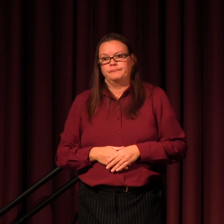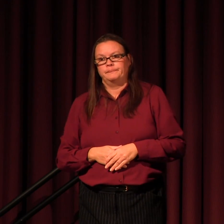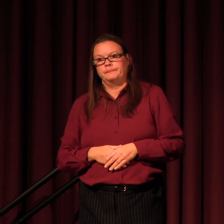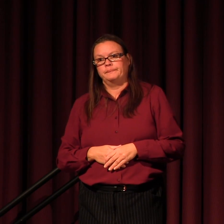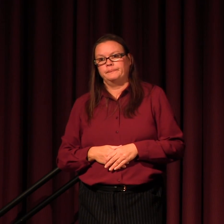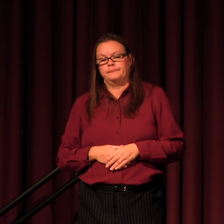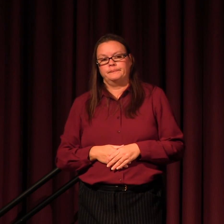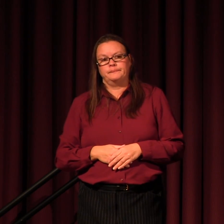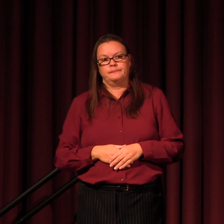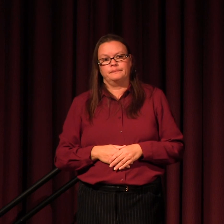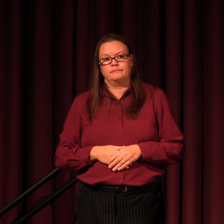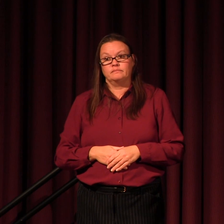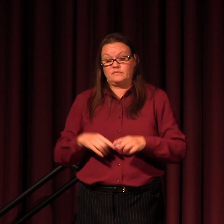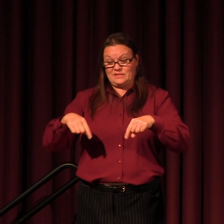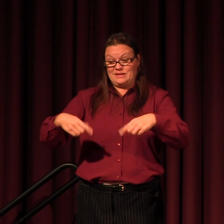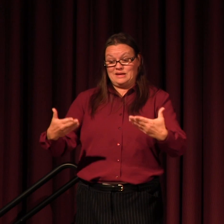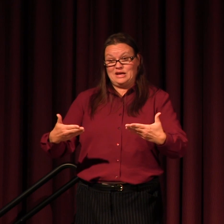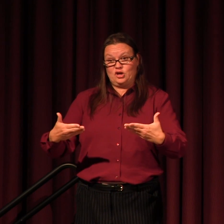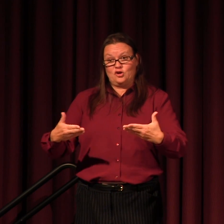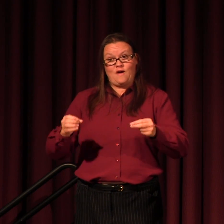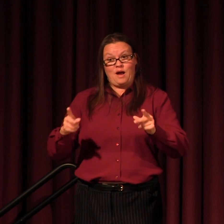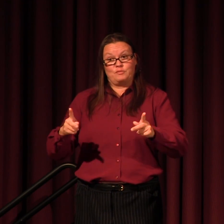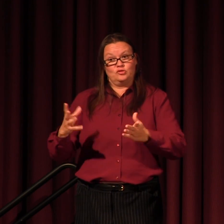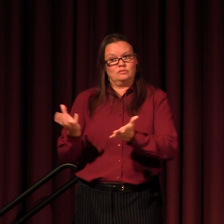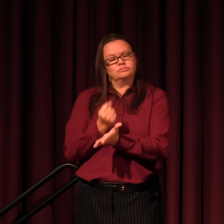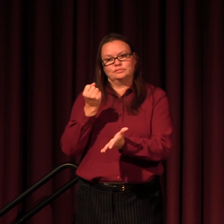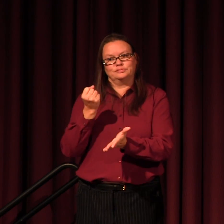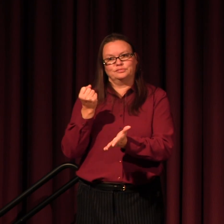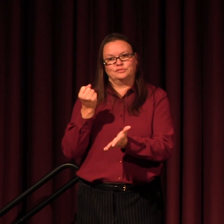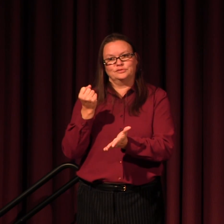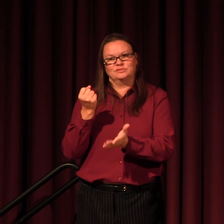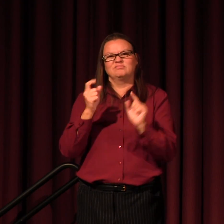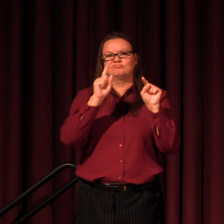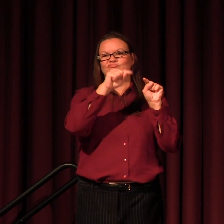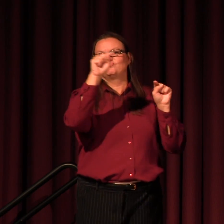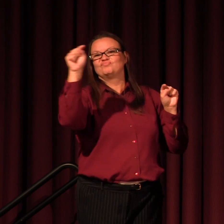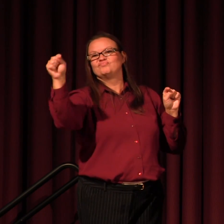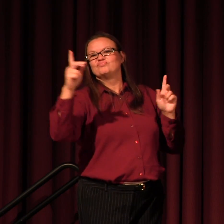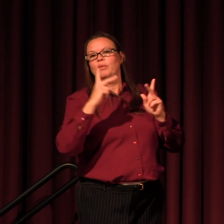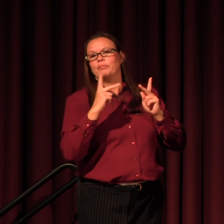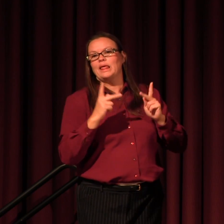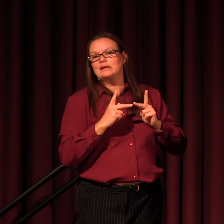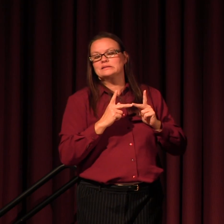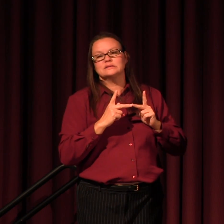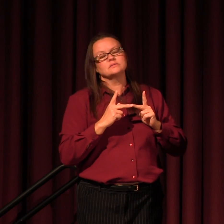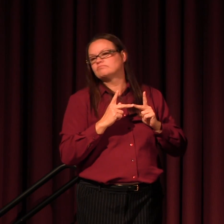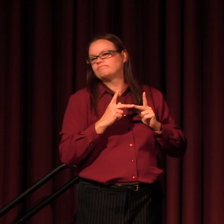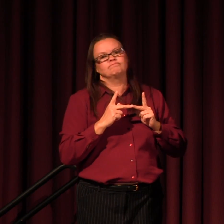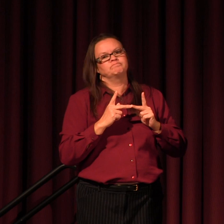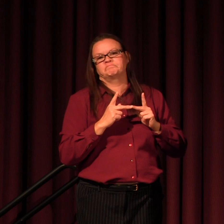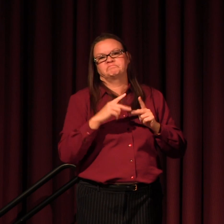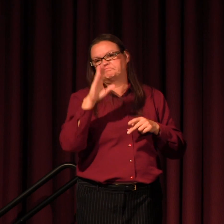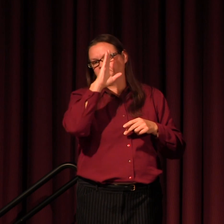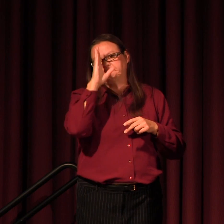You have an opportunity here that many places will never see.